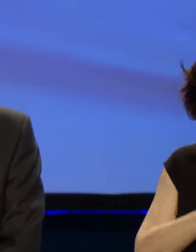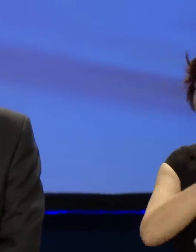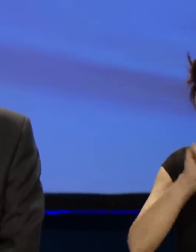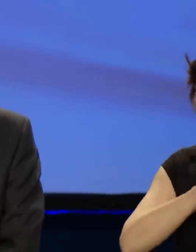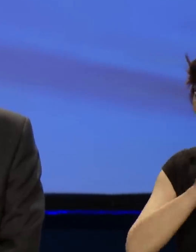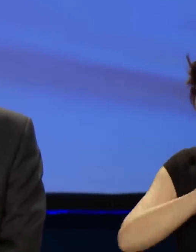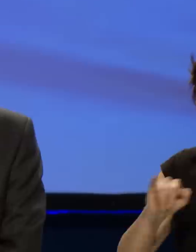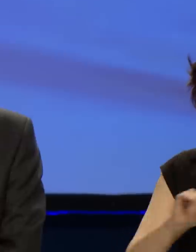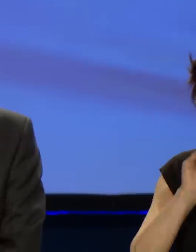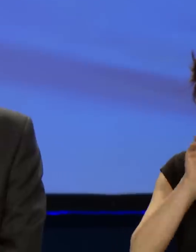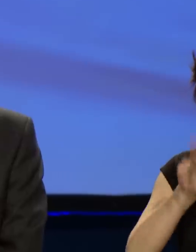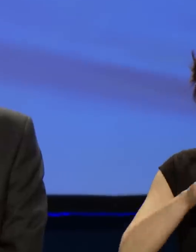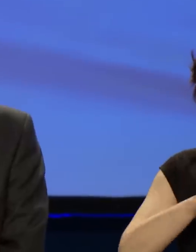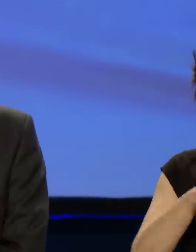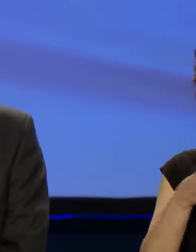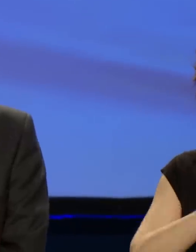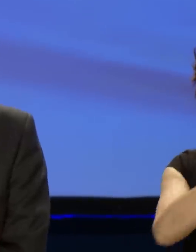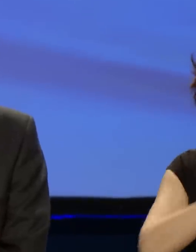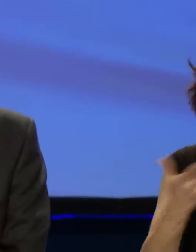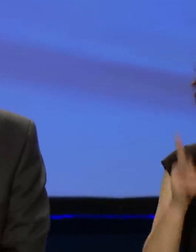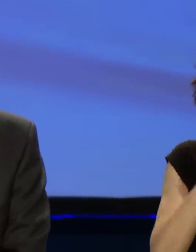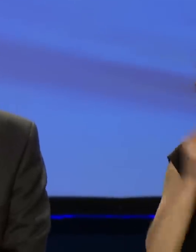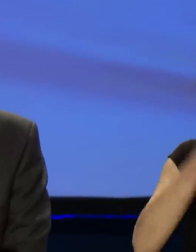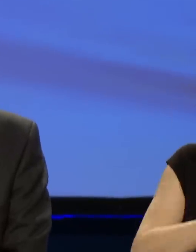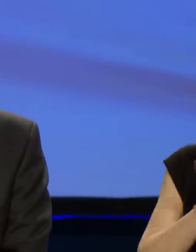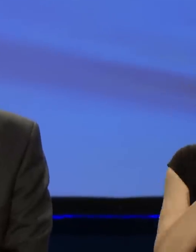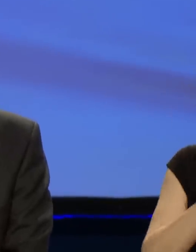this situation, even on a Friday evening.